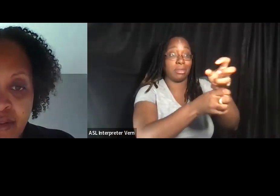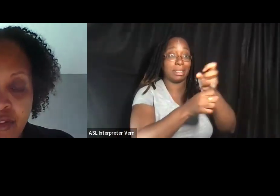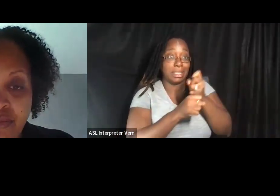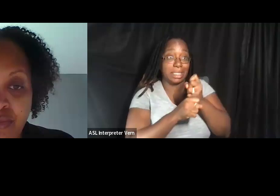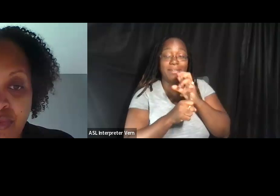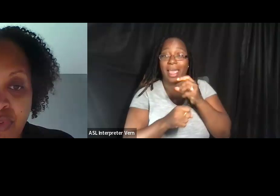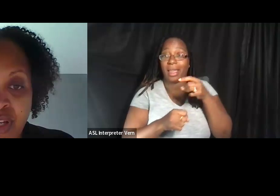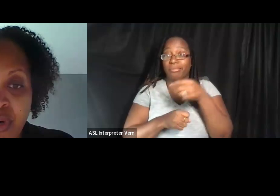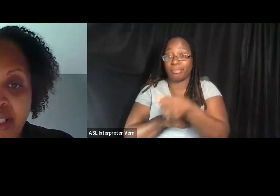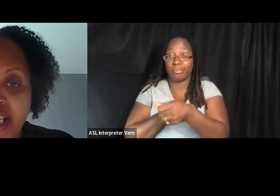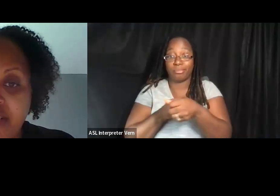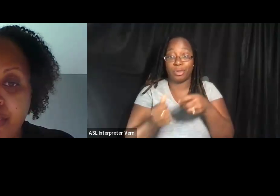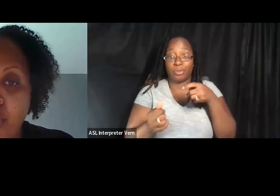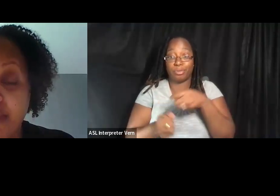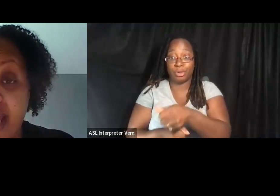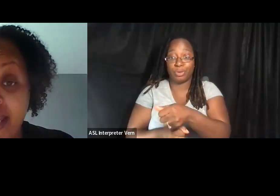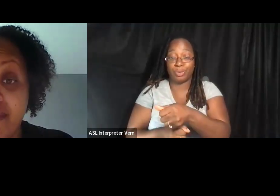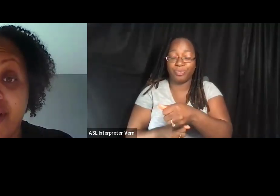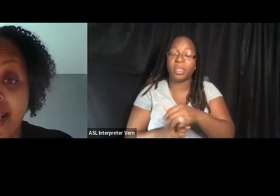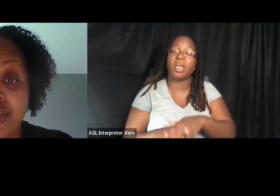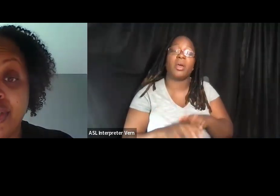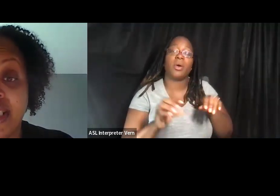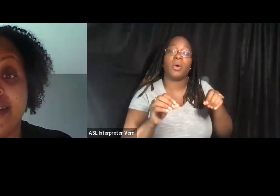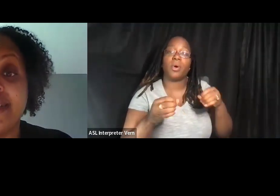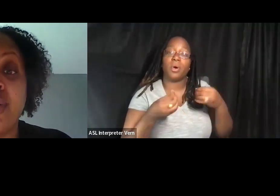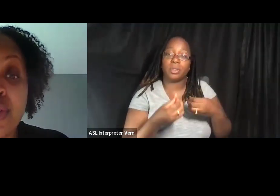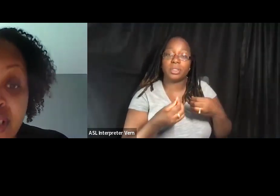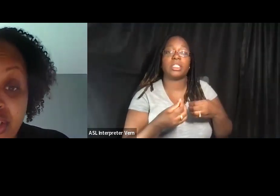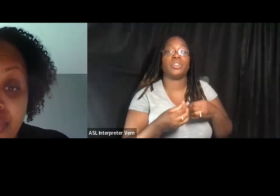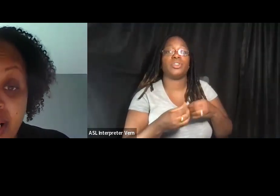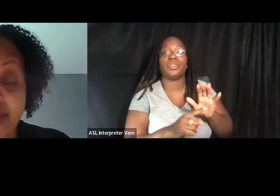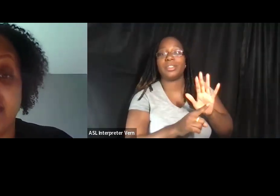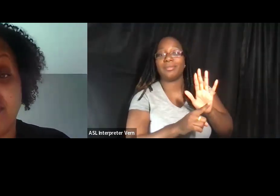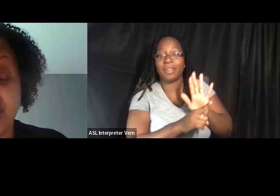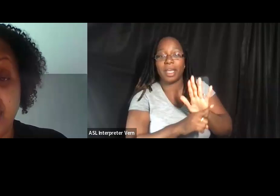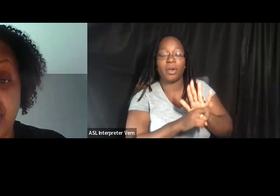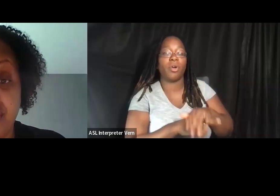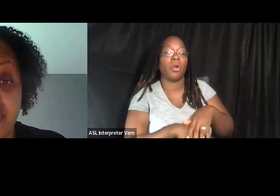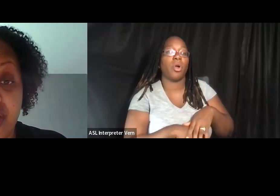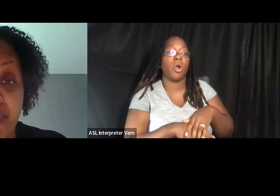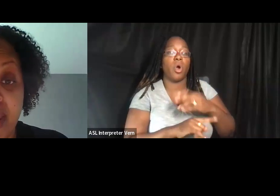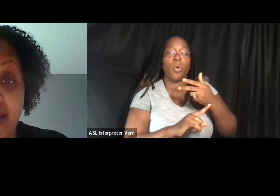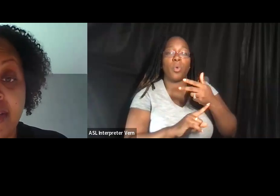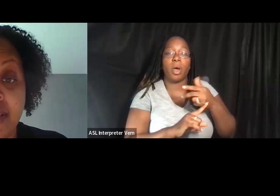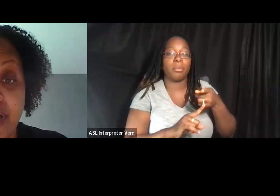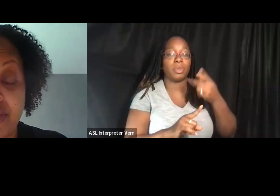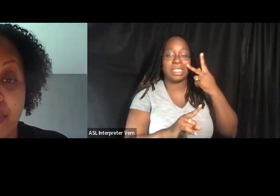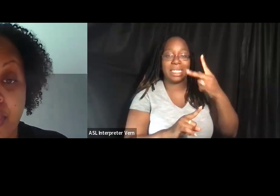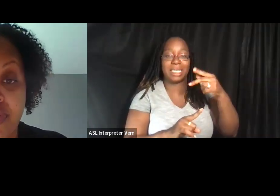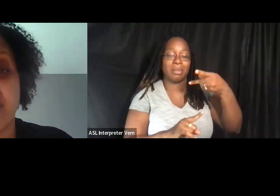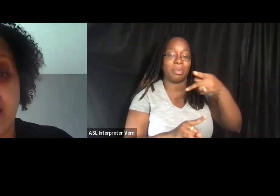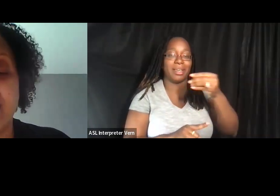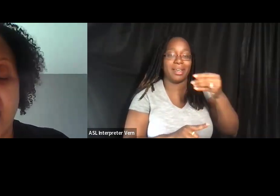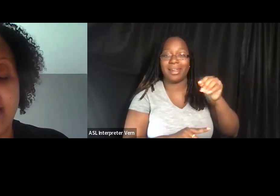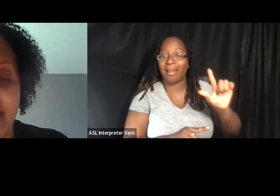And the organization reports banking and financial status quarterly to us, which is shown on the P&L and the budget